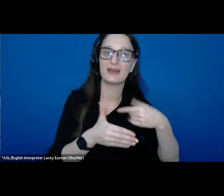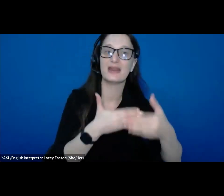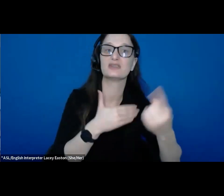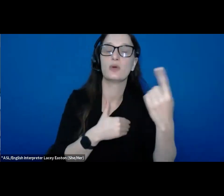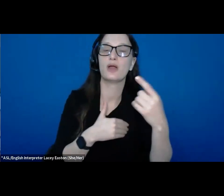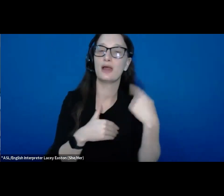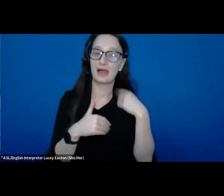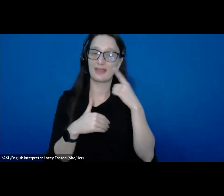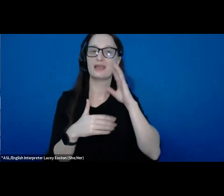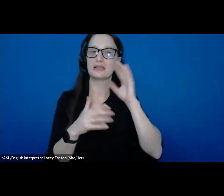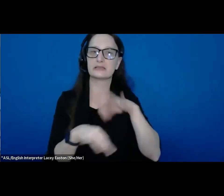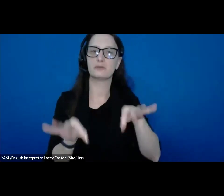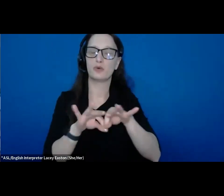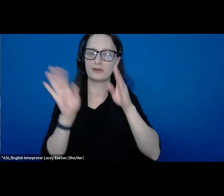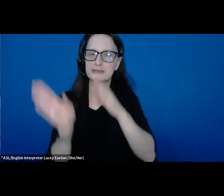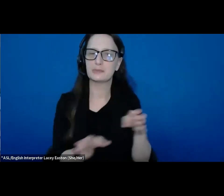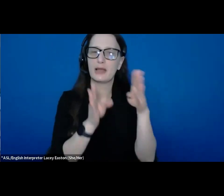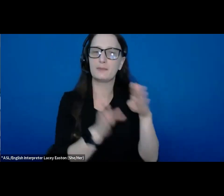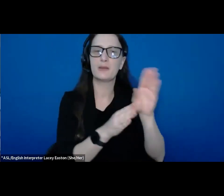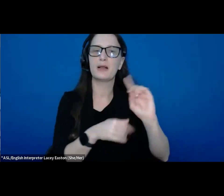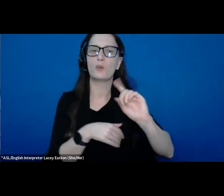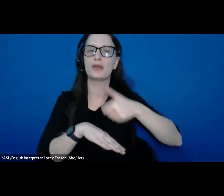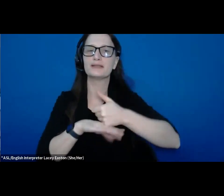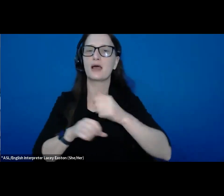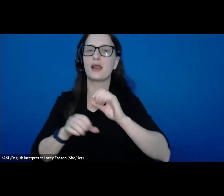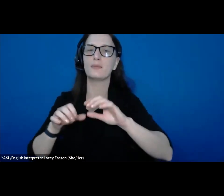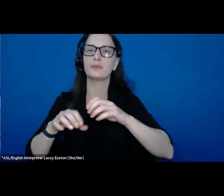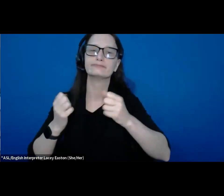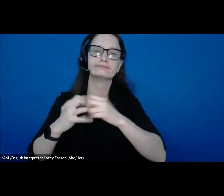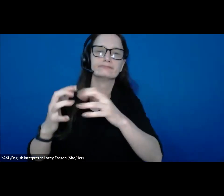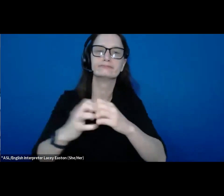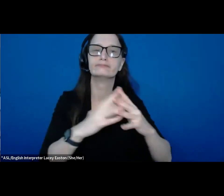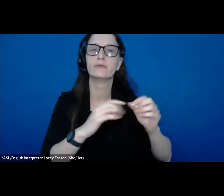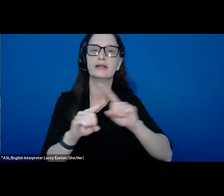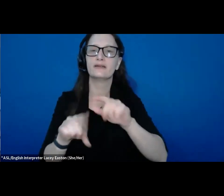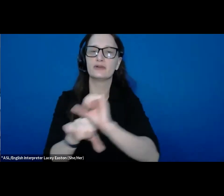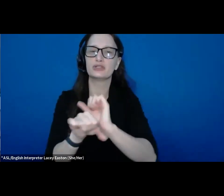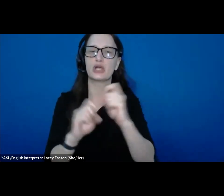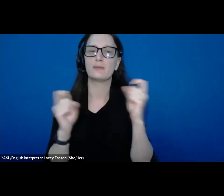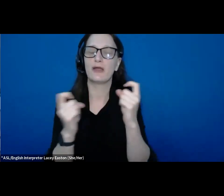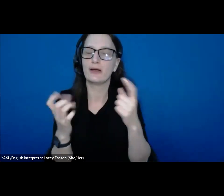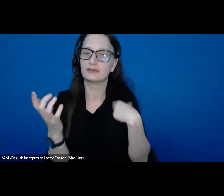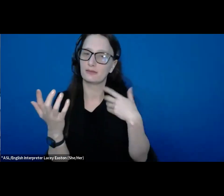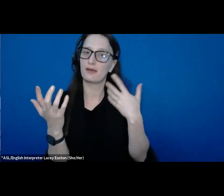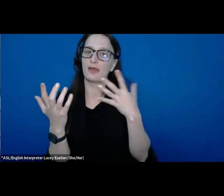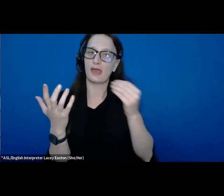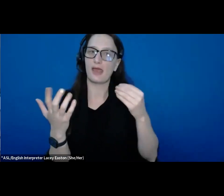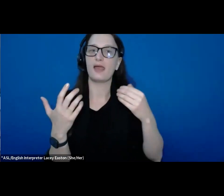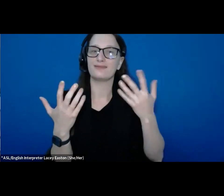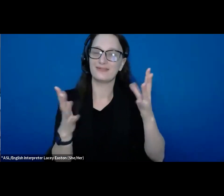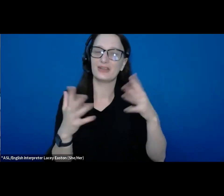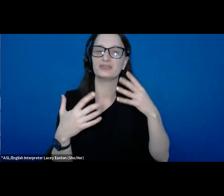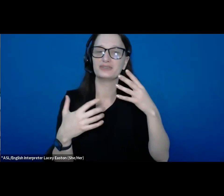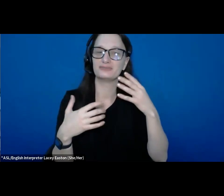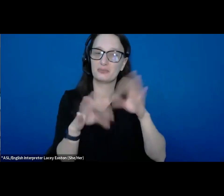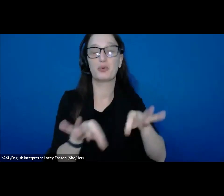and it is a good opportunity for you guys to have, a job fair that's well supported by, the Sutter County One Stop. And I think